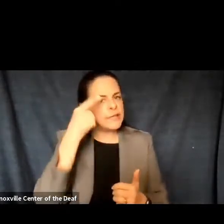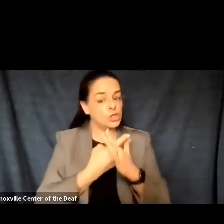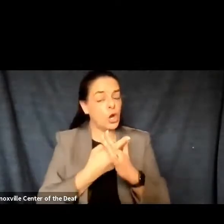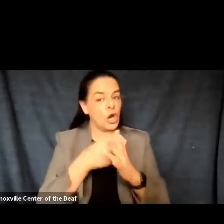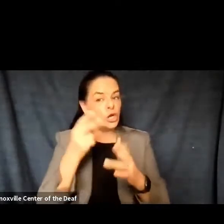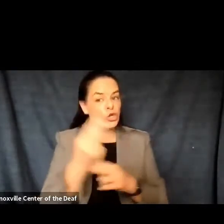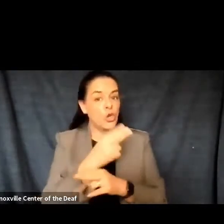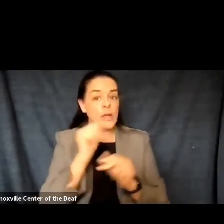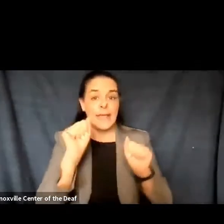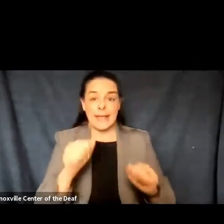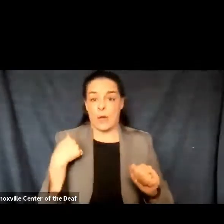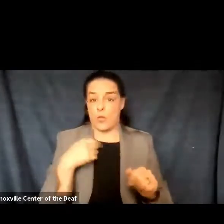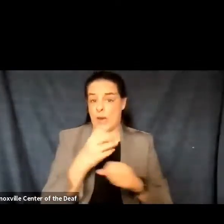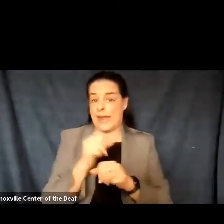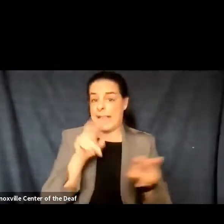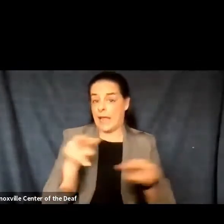of it?